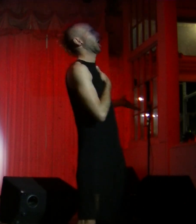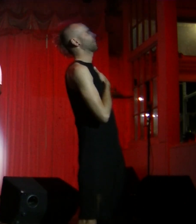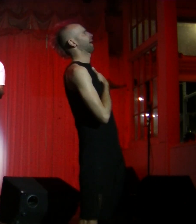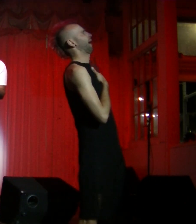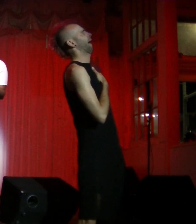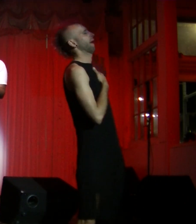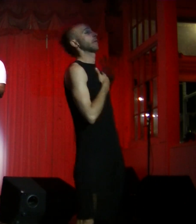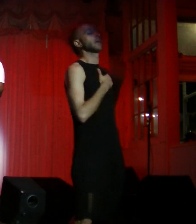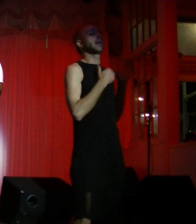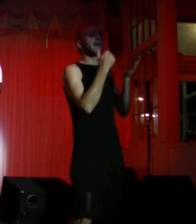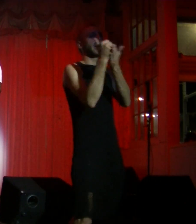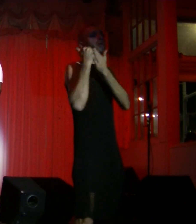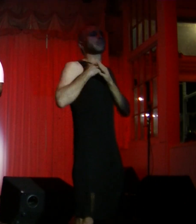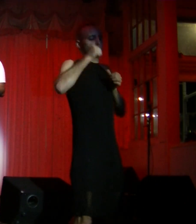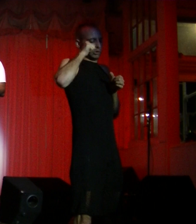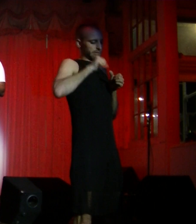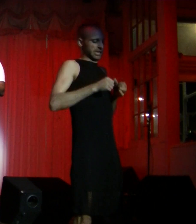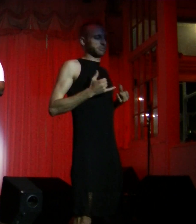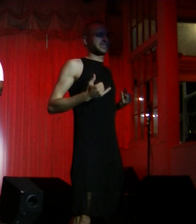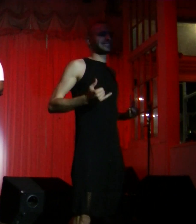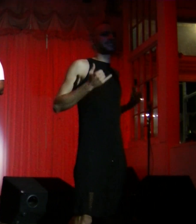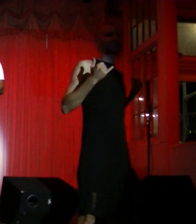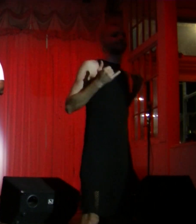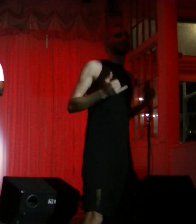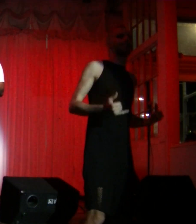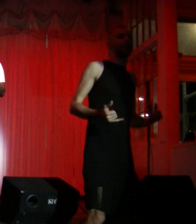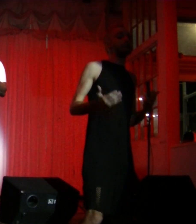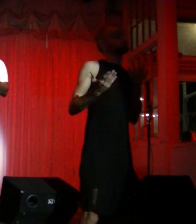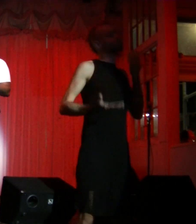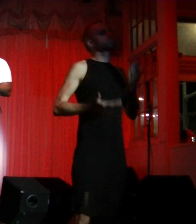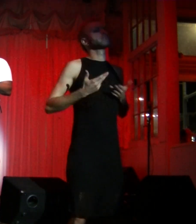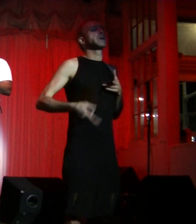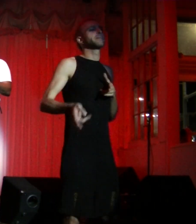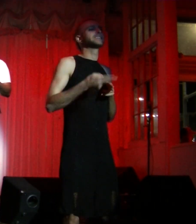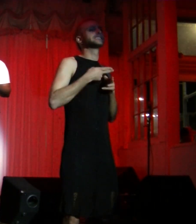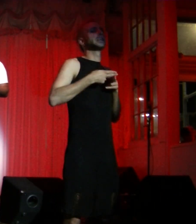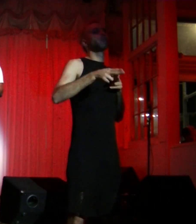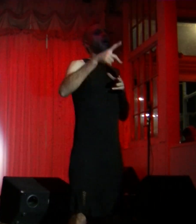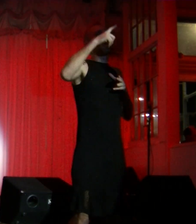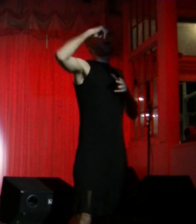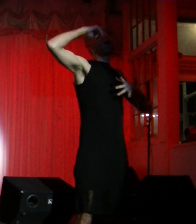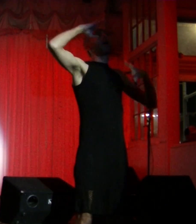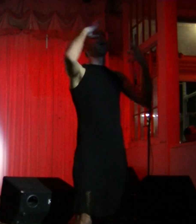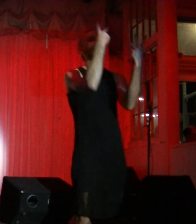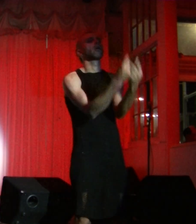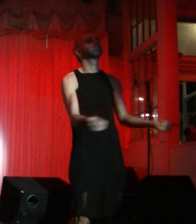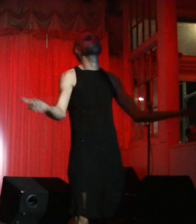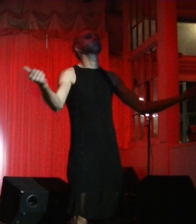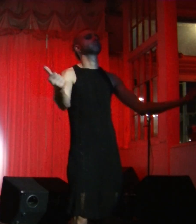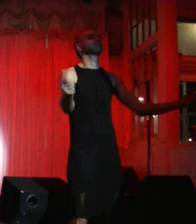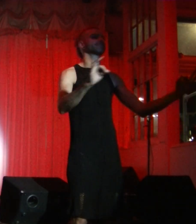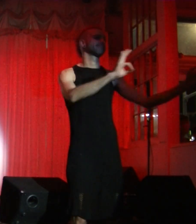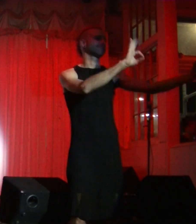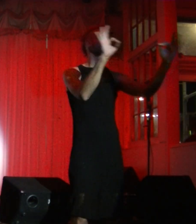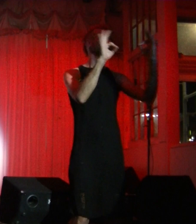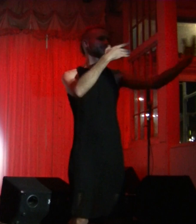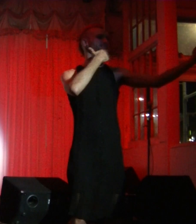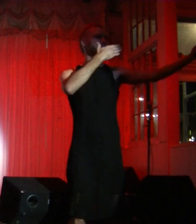Remind me of this night, even if temporary and fleeting. Thank you. I